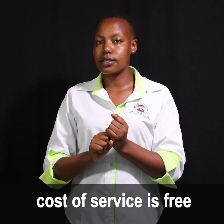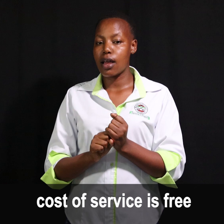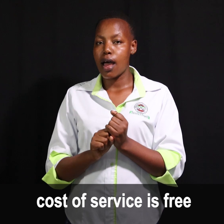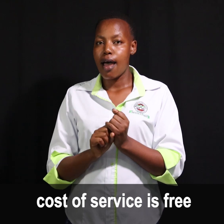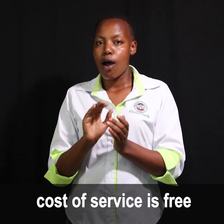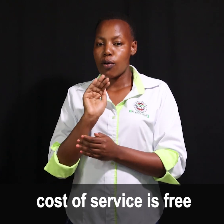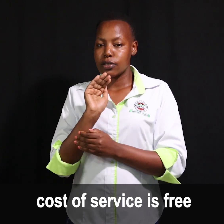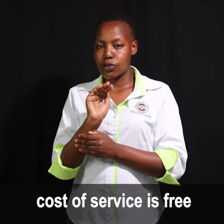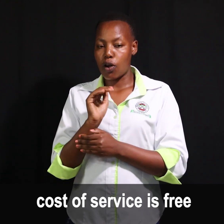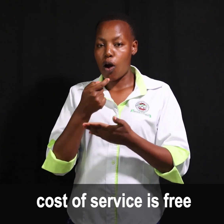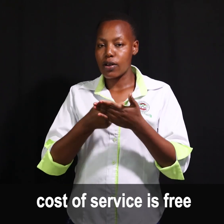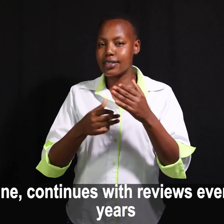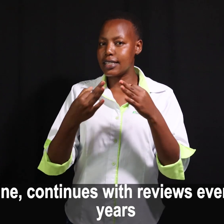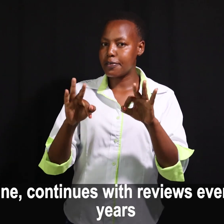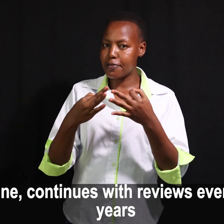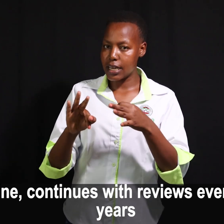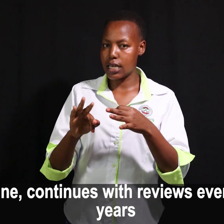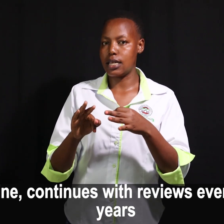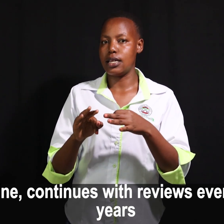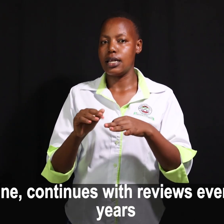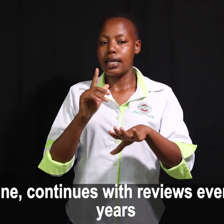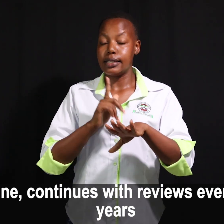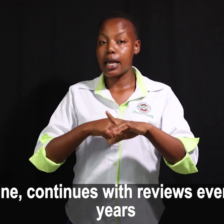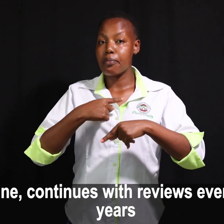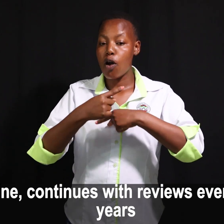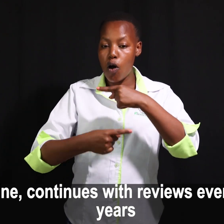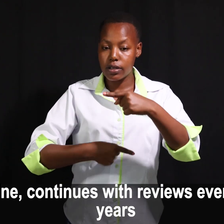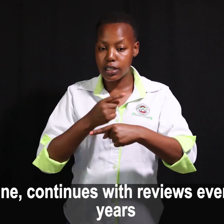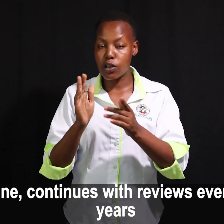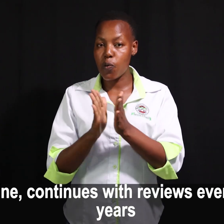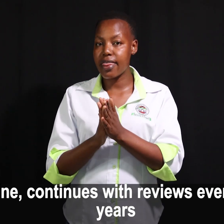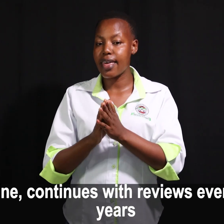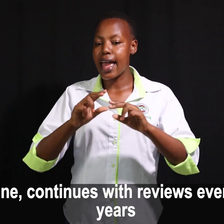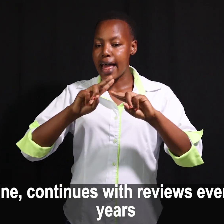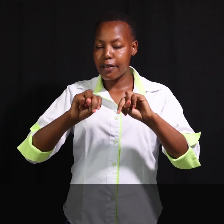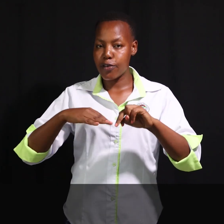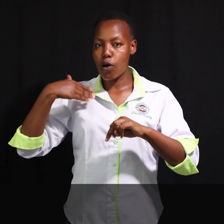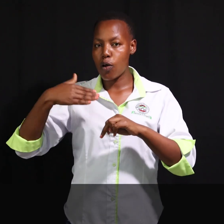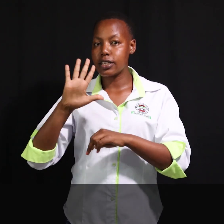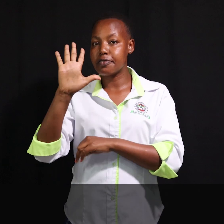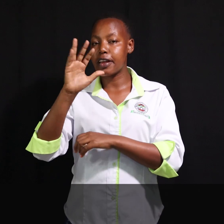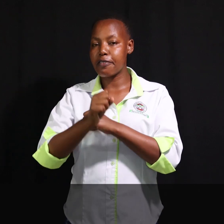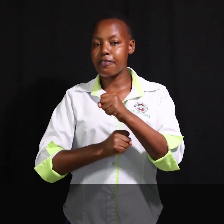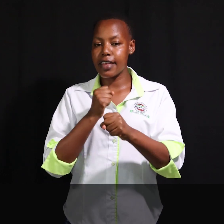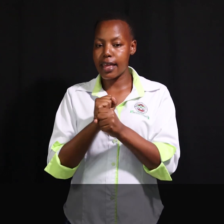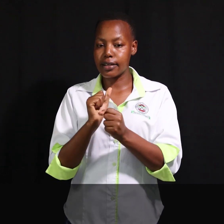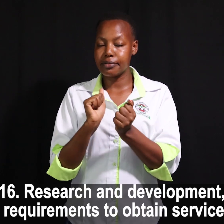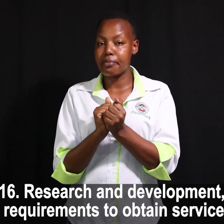of service is free. Timeline continues with reviews every 5 years. 16. Research